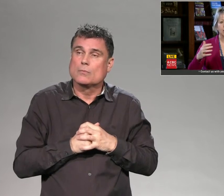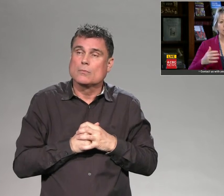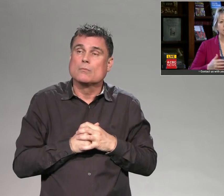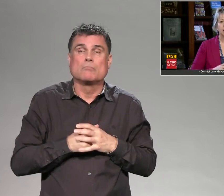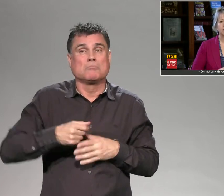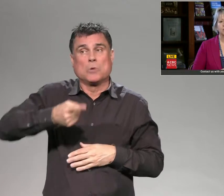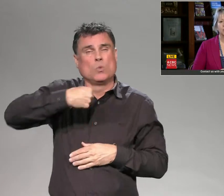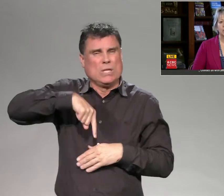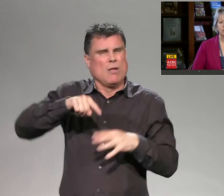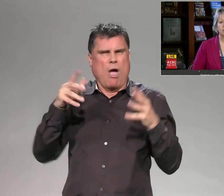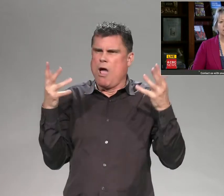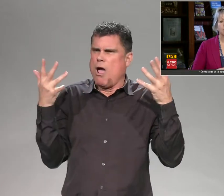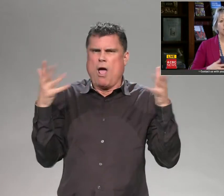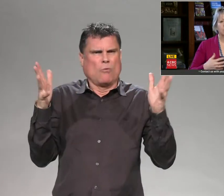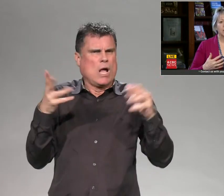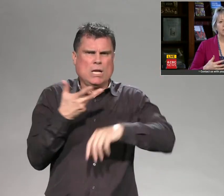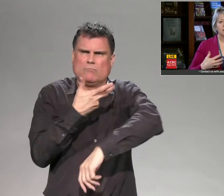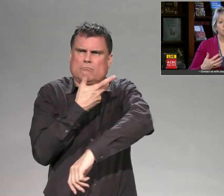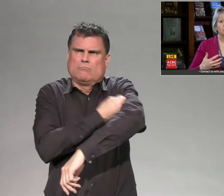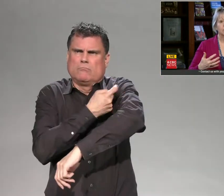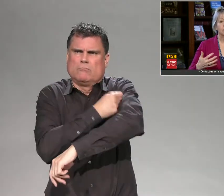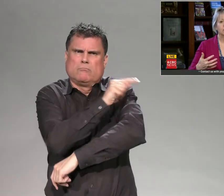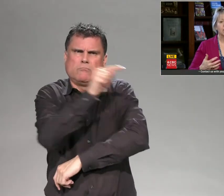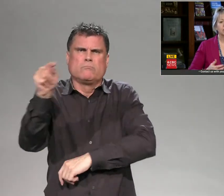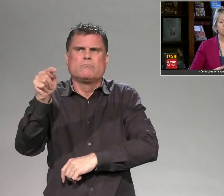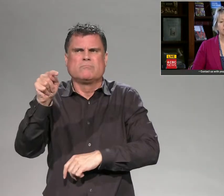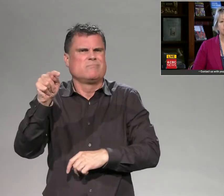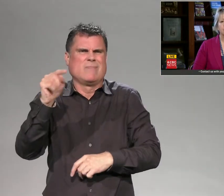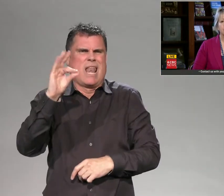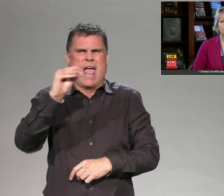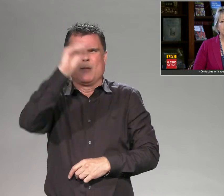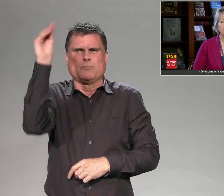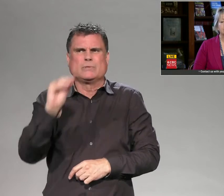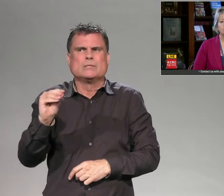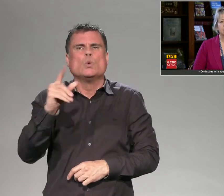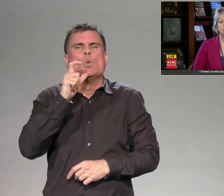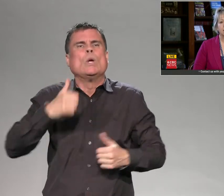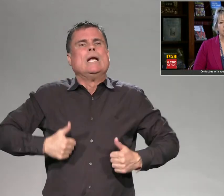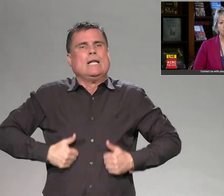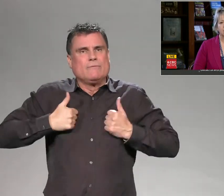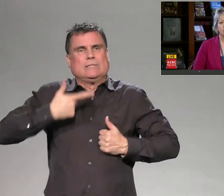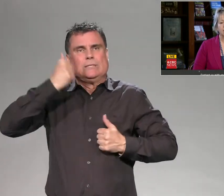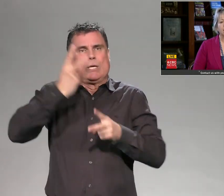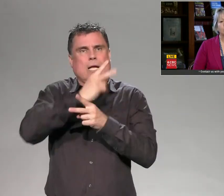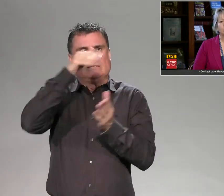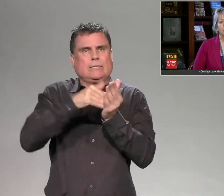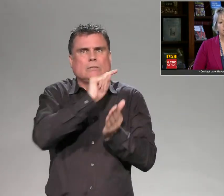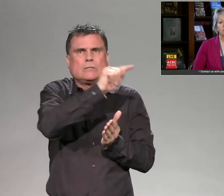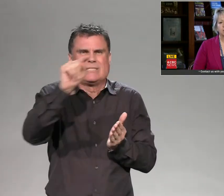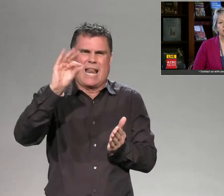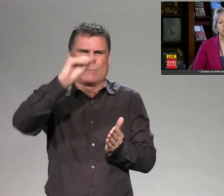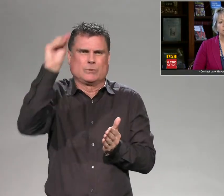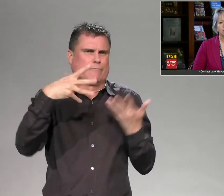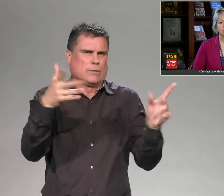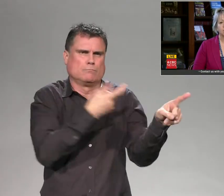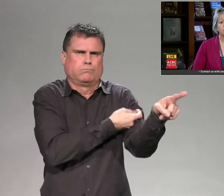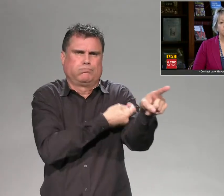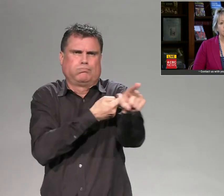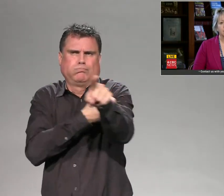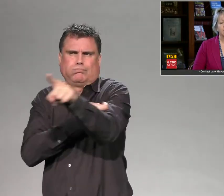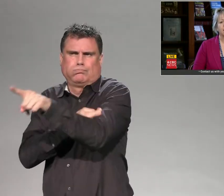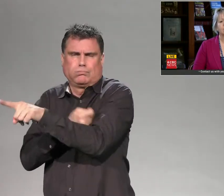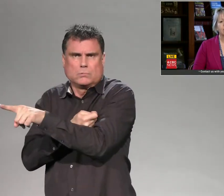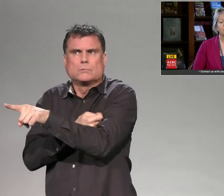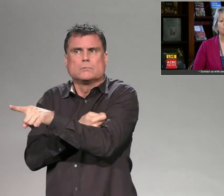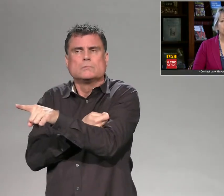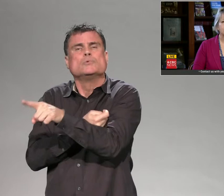once we get to that few weeks where everybody's immune system has been activated enough, we'll be able to increase